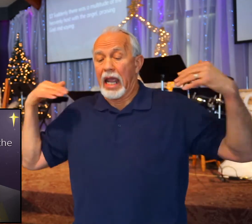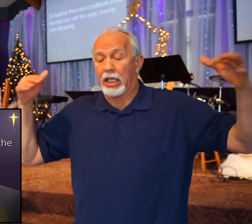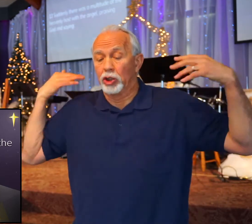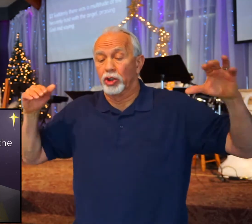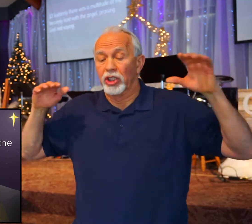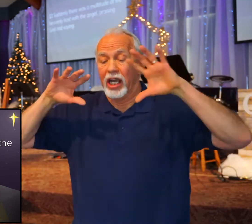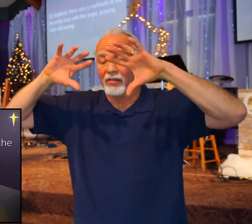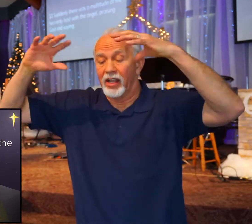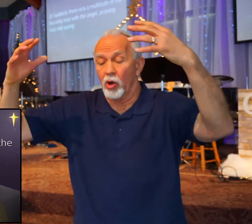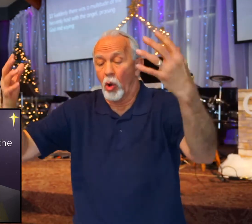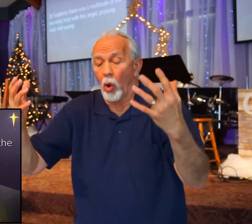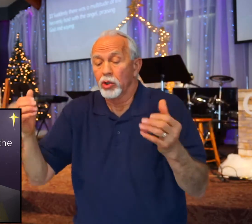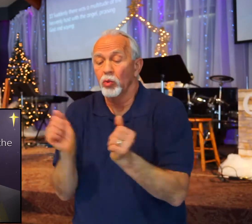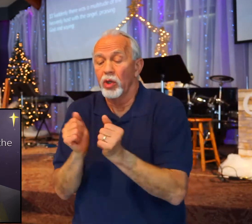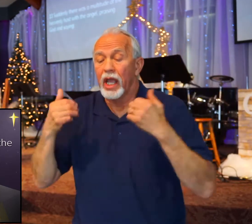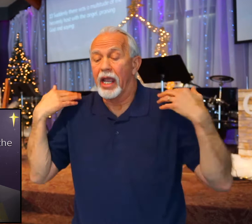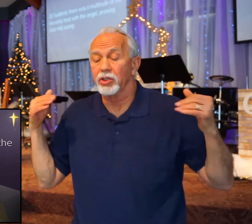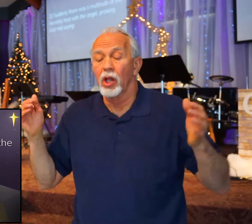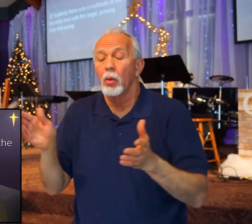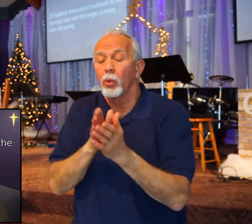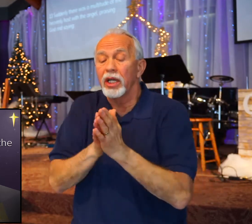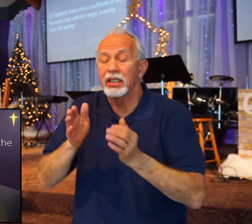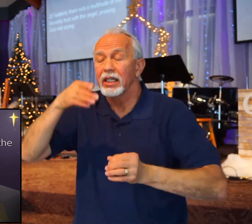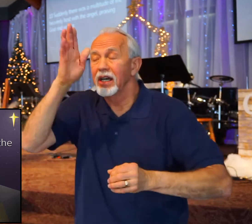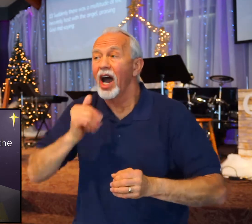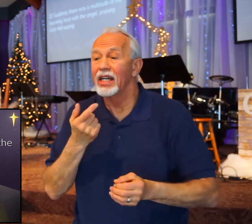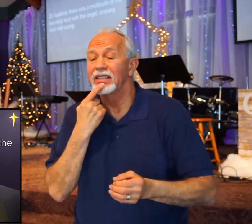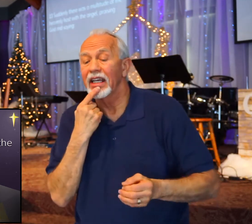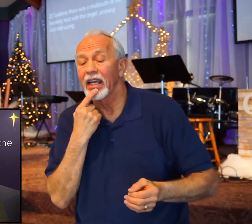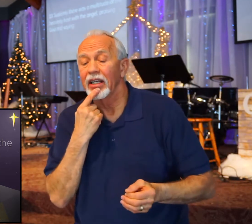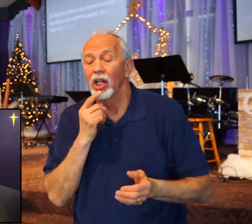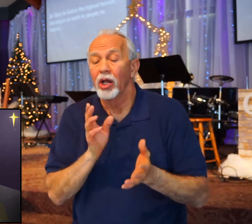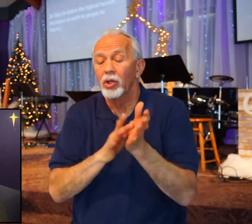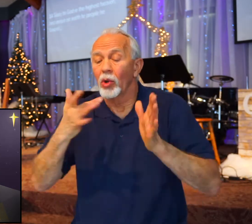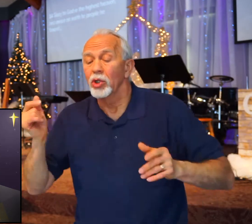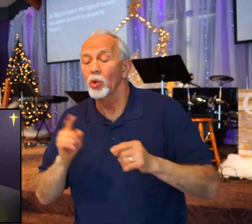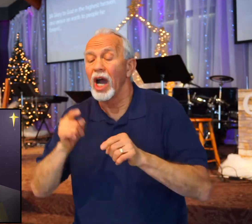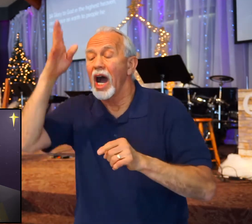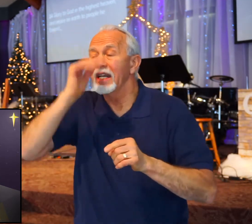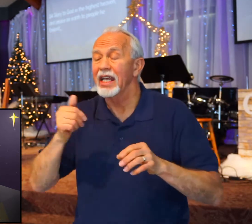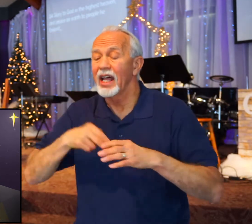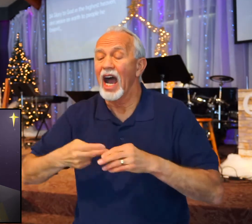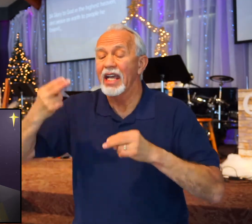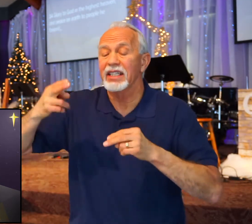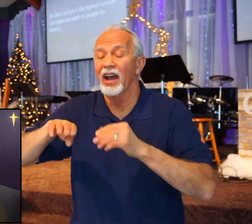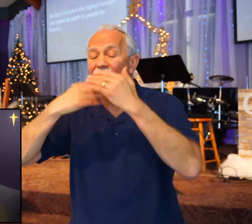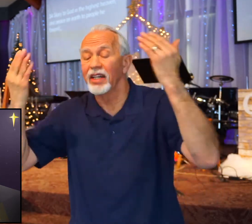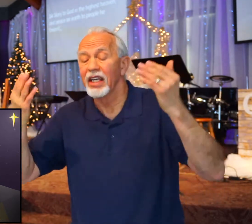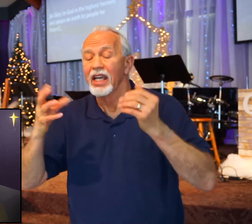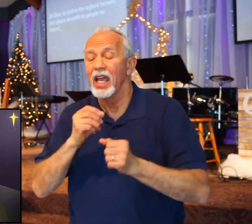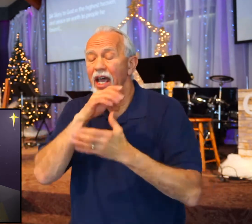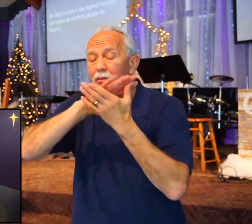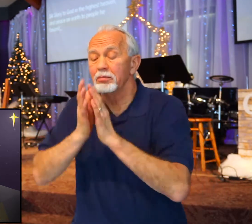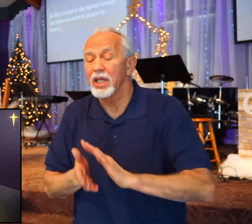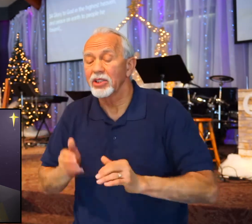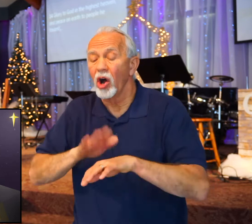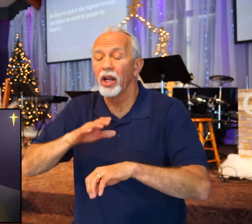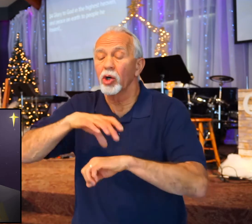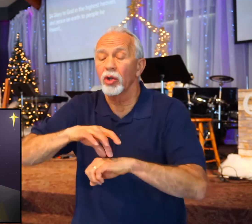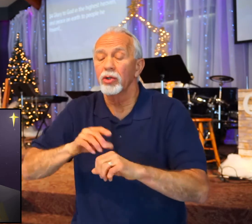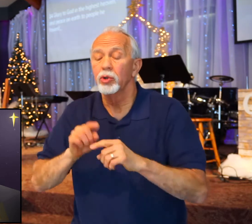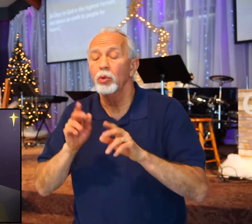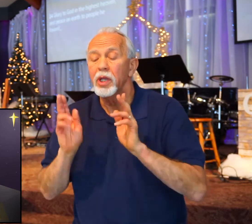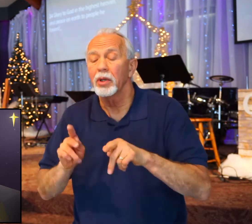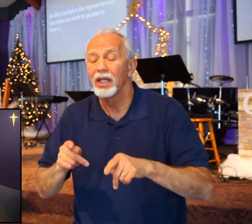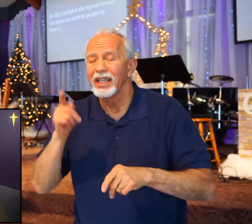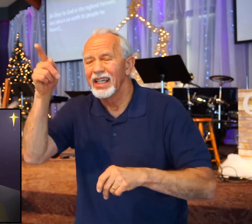heavenly hosts with the angel, praising God and saying, glory to God in the highest heaven, and peace on earth